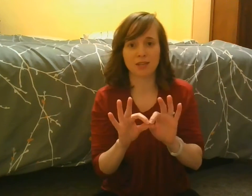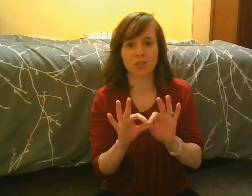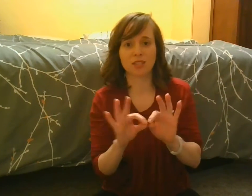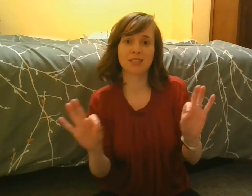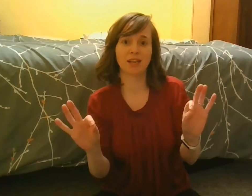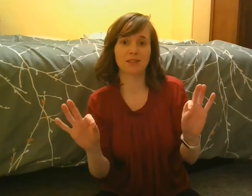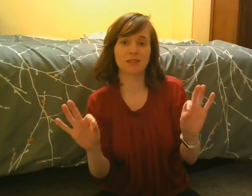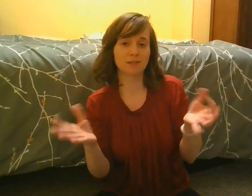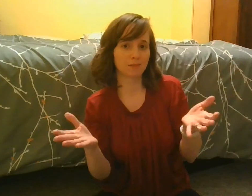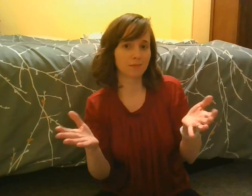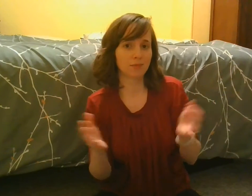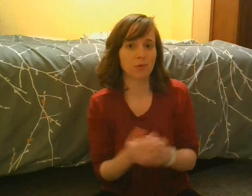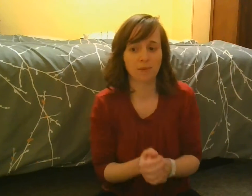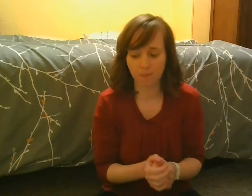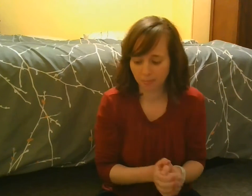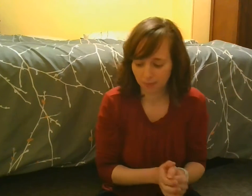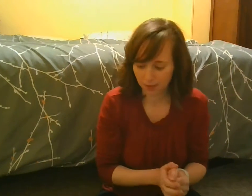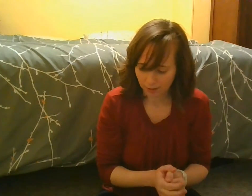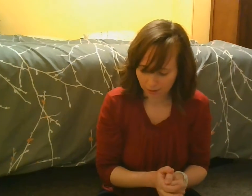just a sentence. Okay.